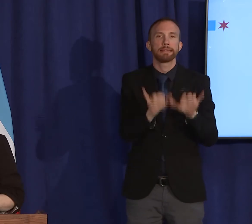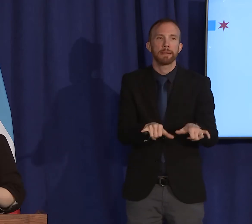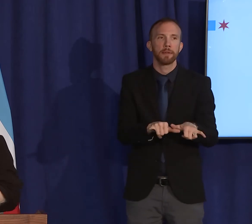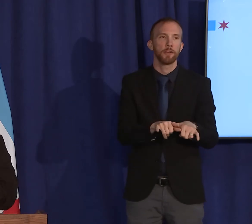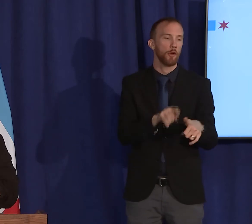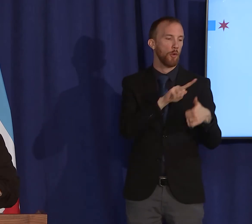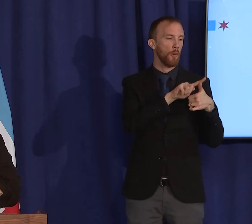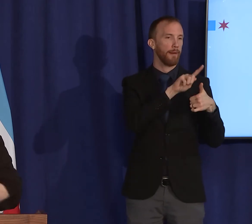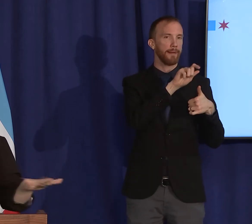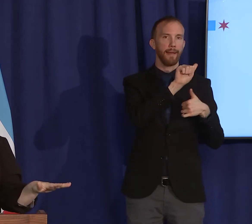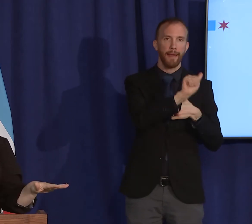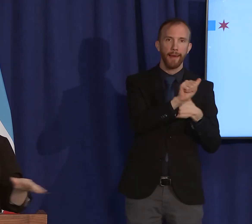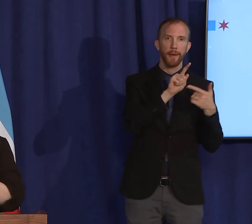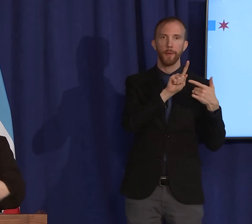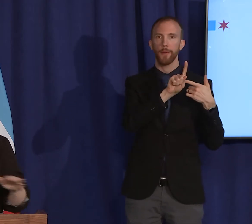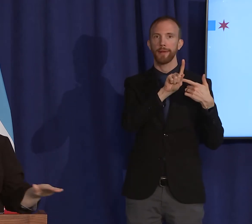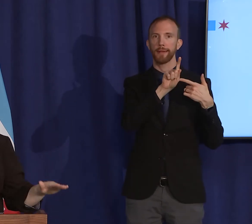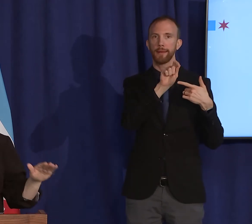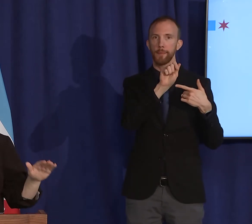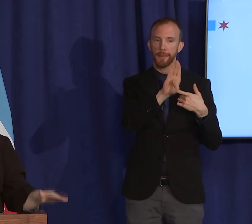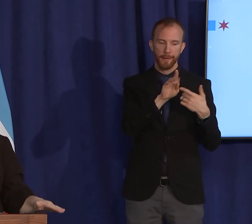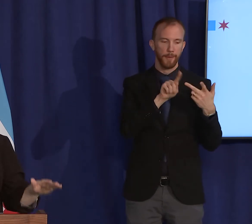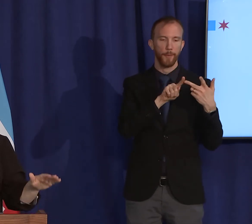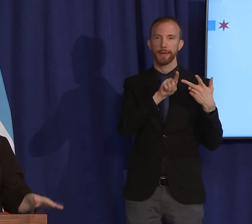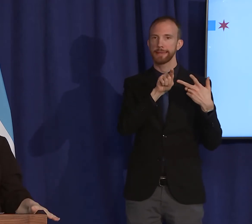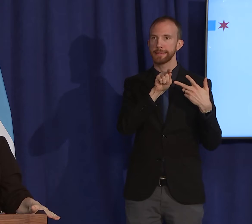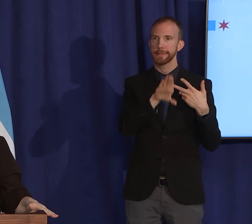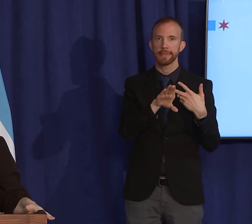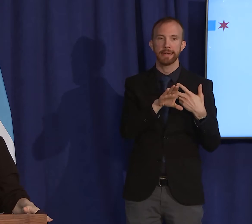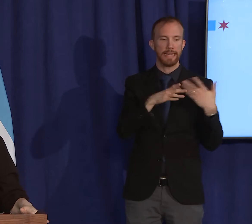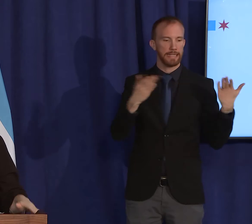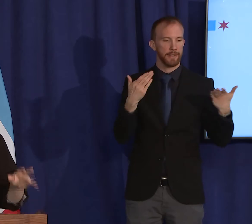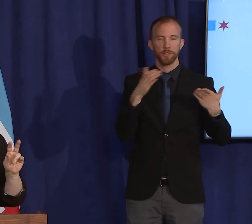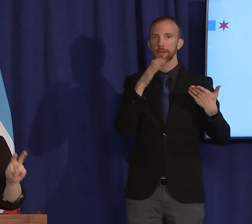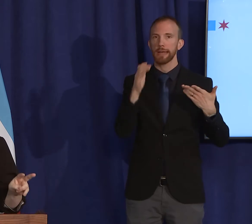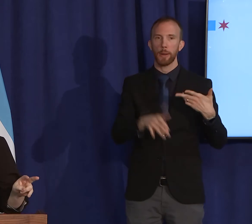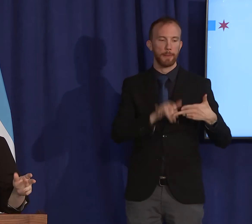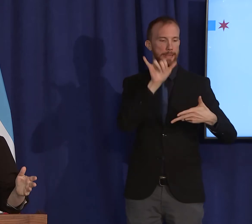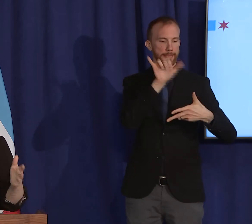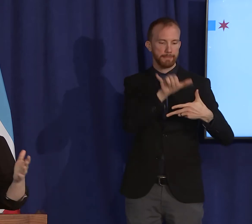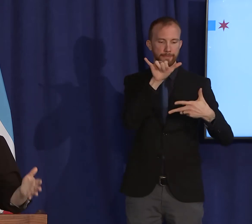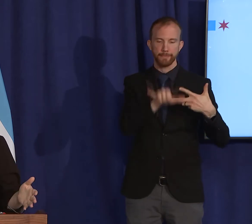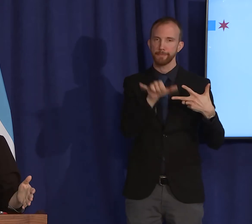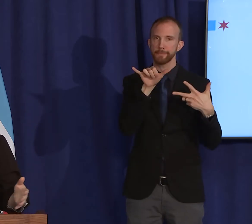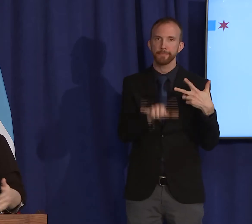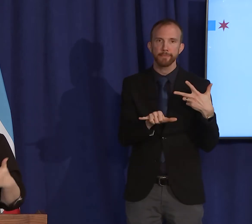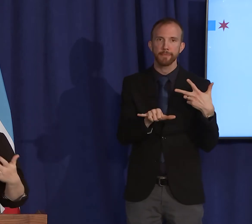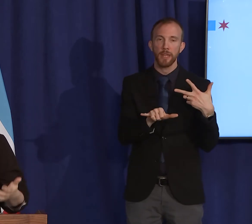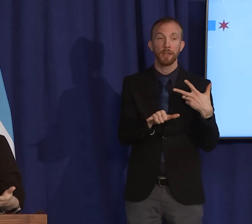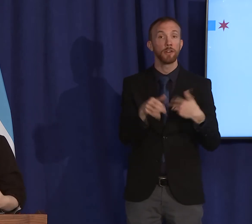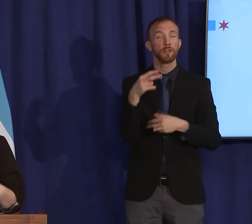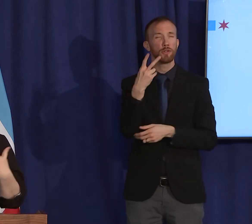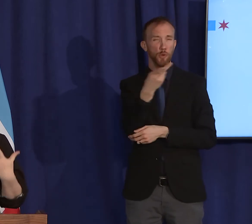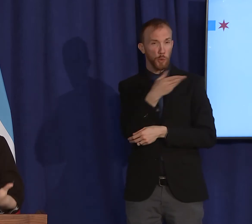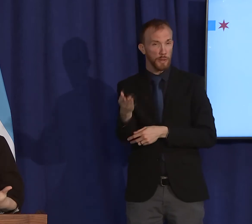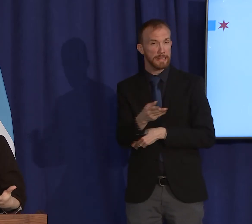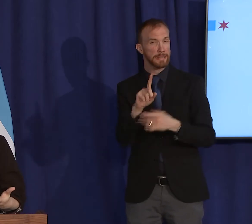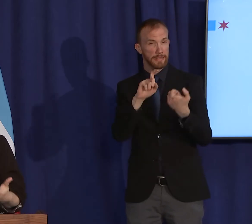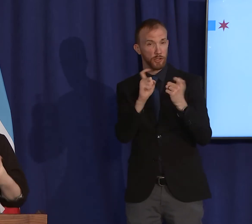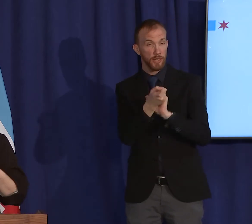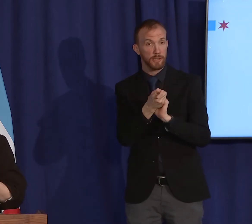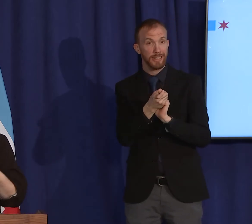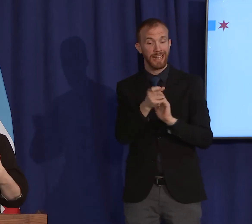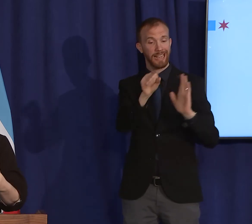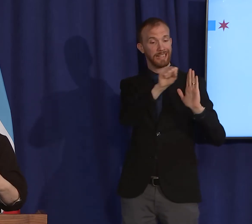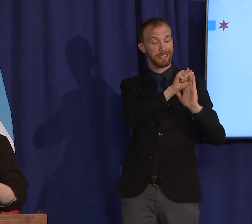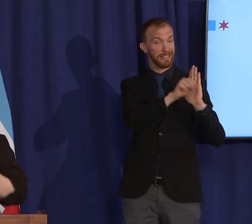1C continue to exist and have not changed one bit here in Chicago. The two changes I think that have come is that the state